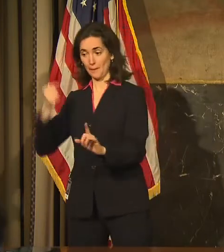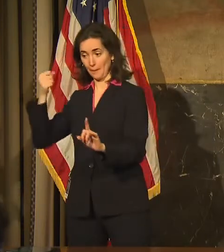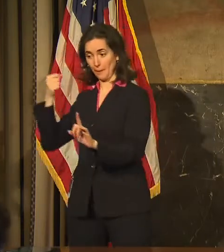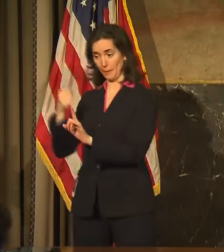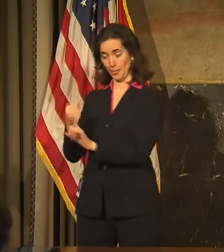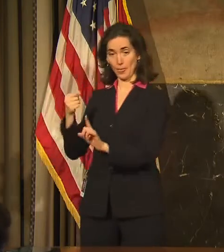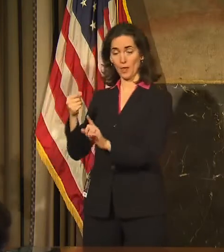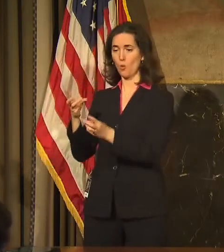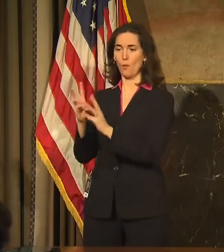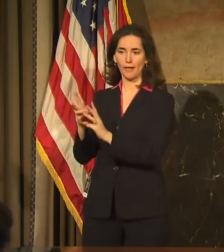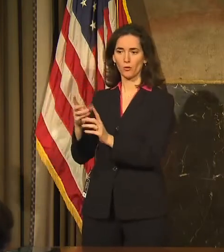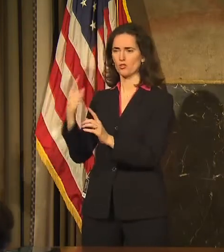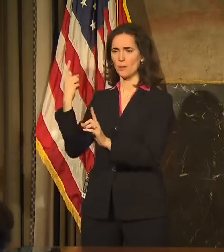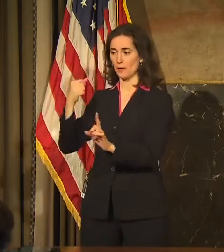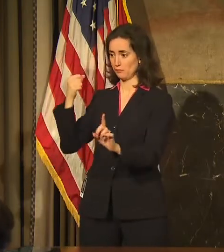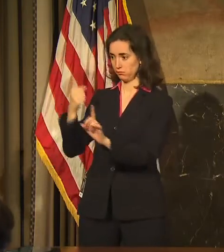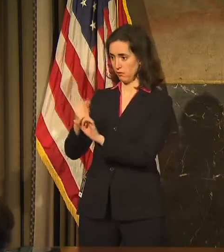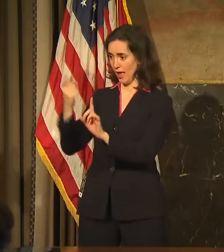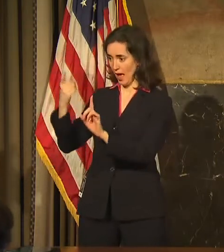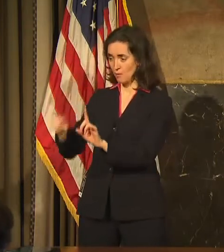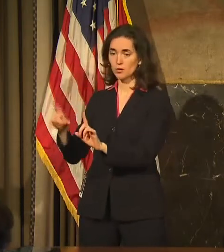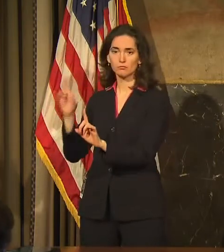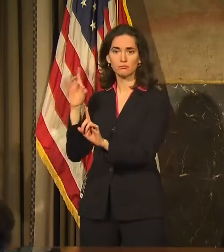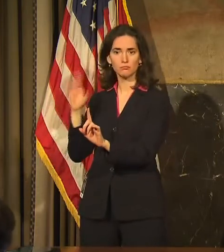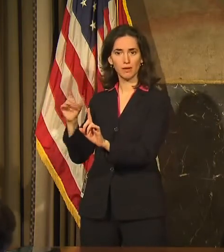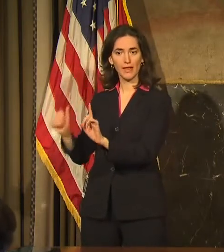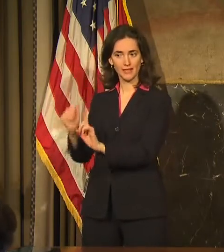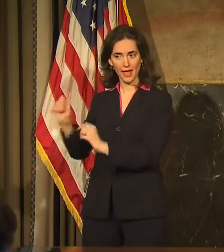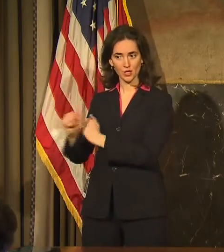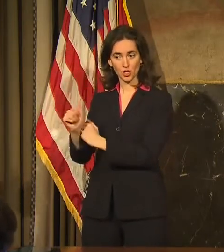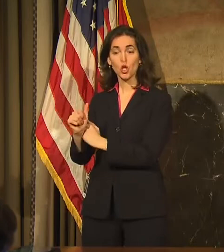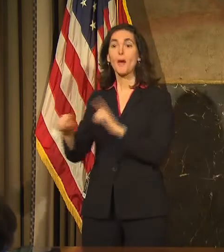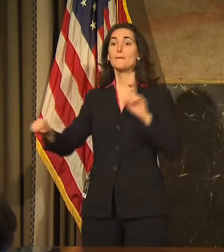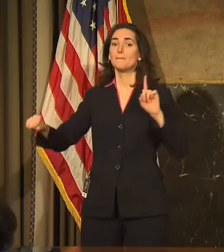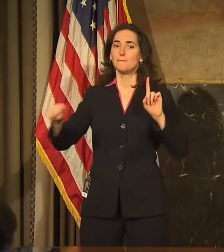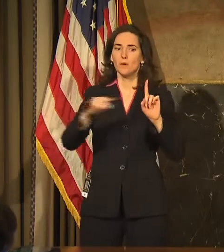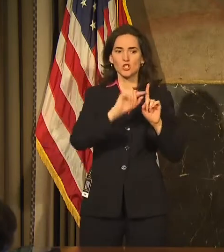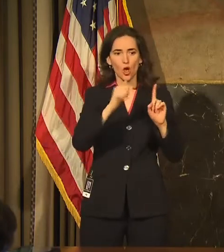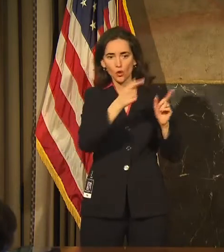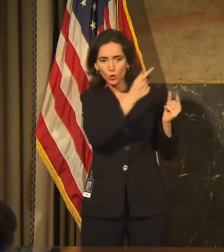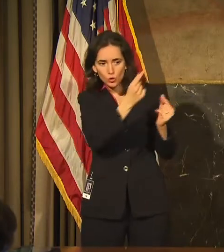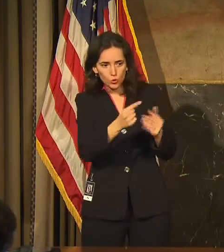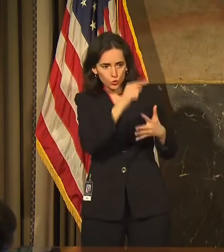things that can make a bad situation worse. And that's really what I want to focus on.